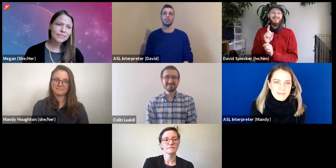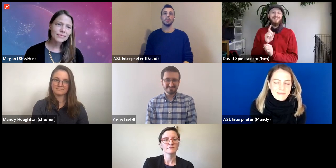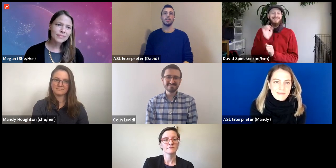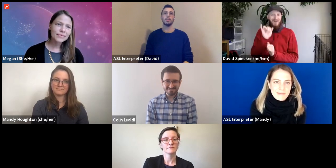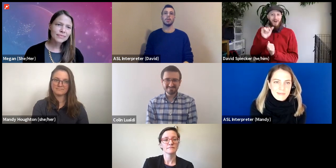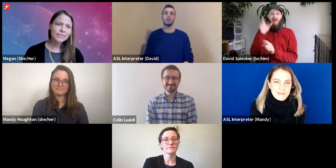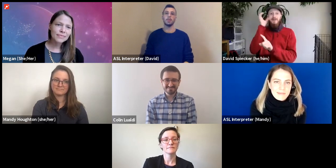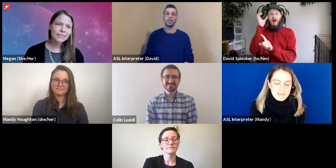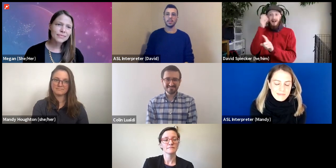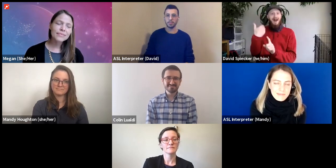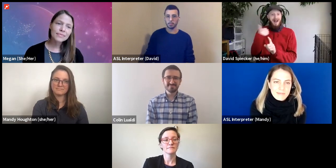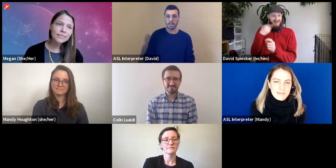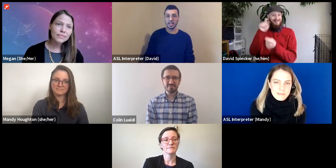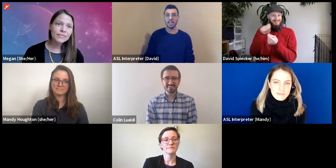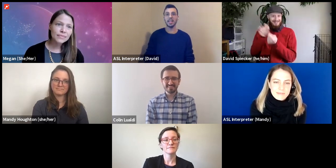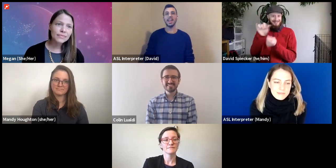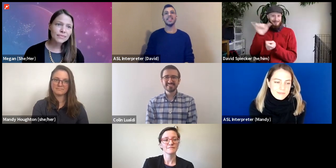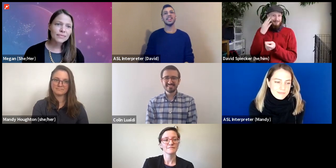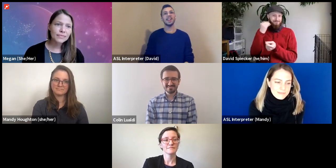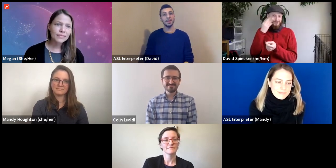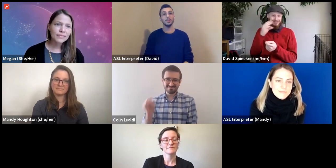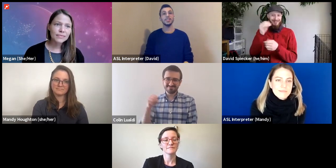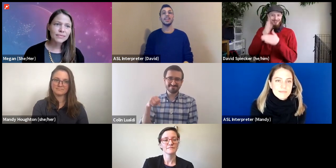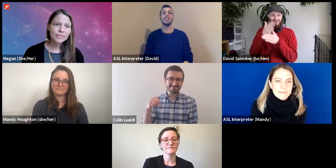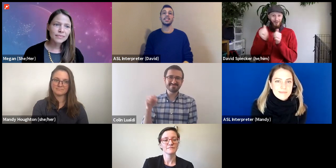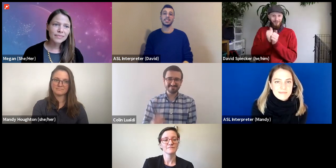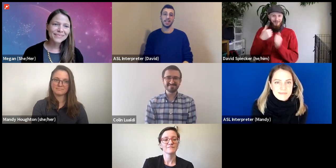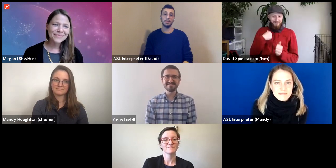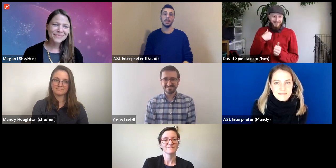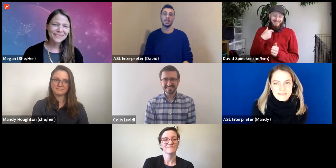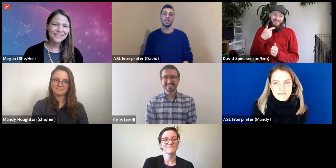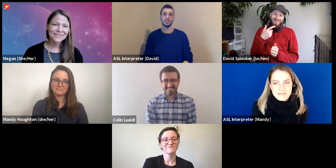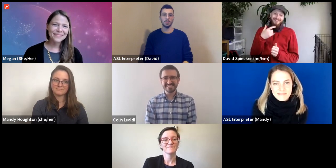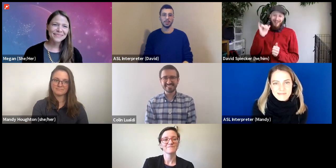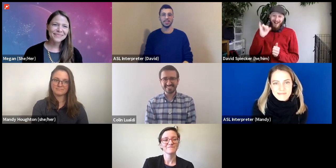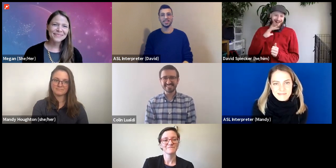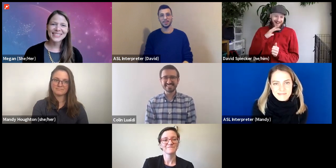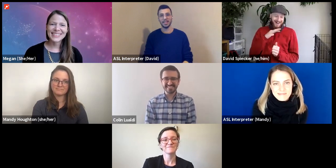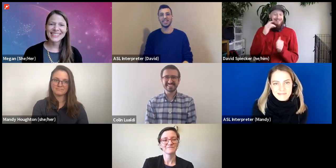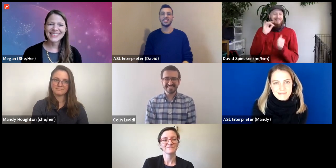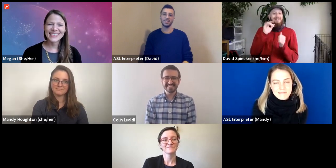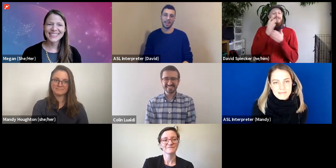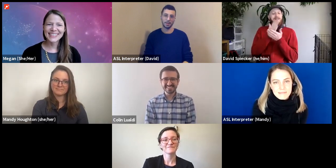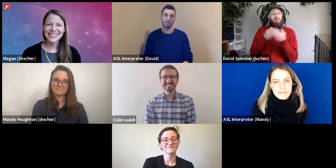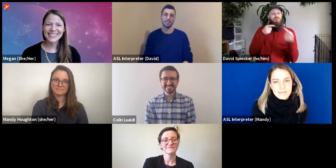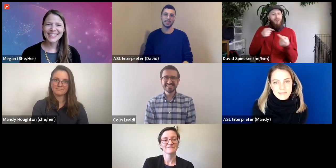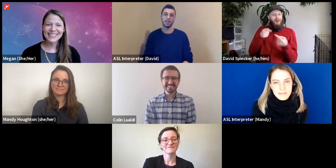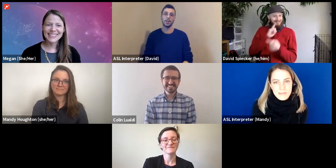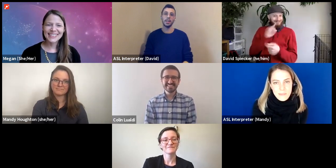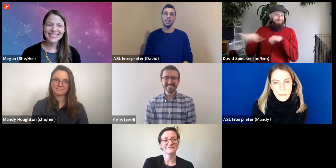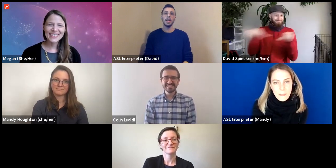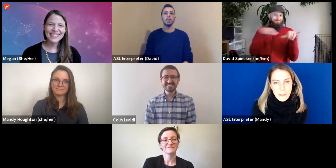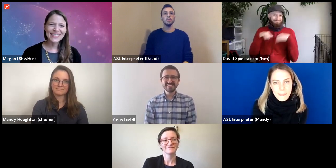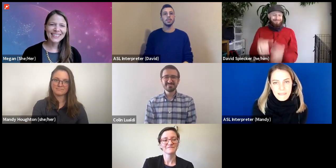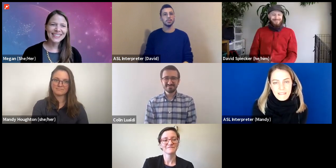the interpreter, but it would have a different meaning. And then Colin was having the same exact experience as me, and he shared that with me.